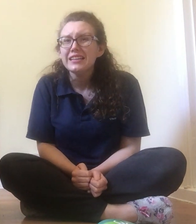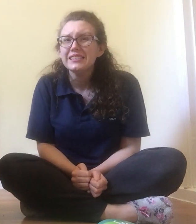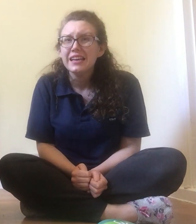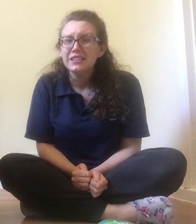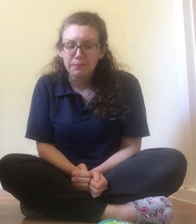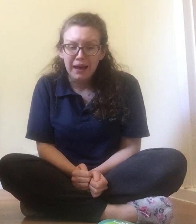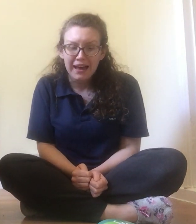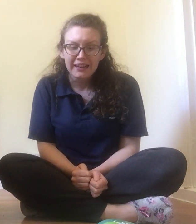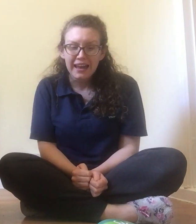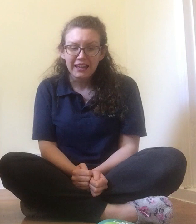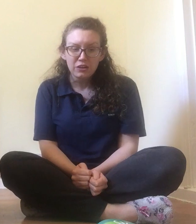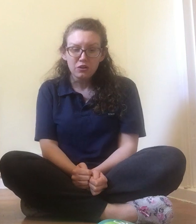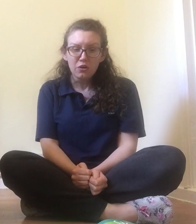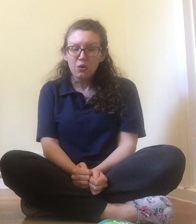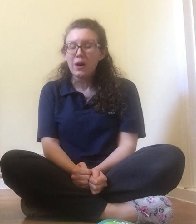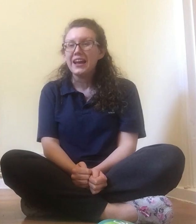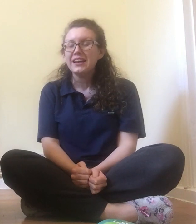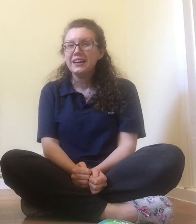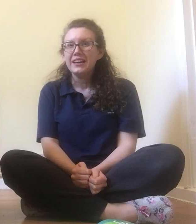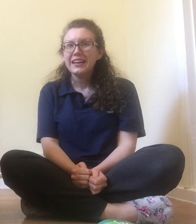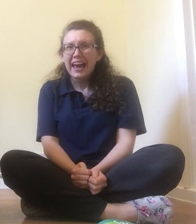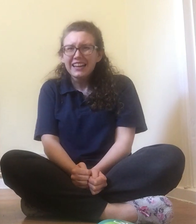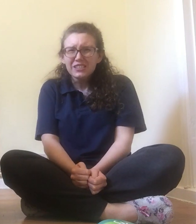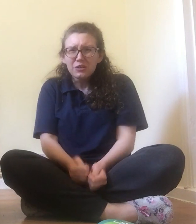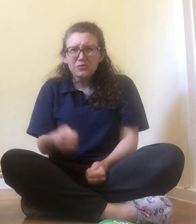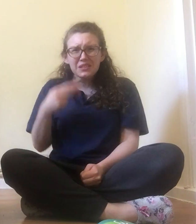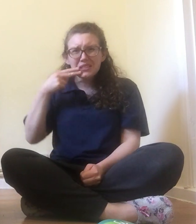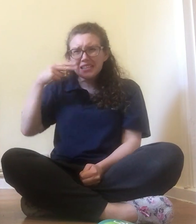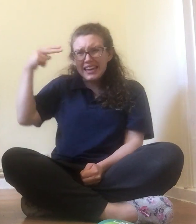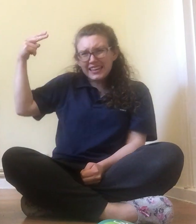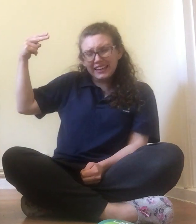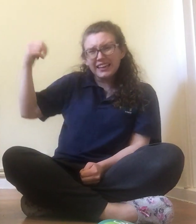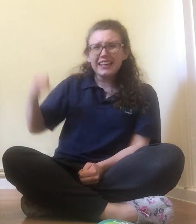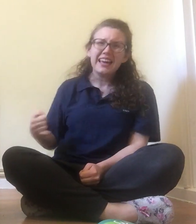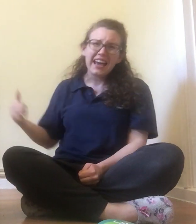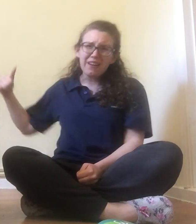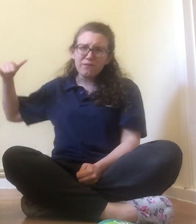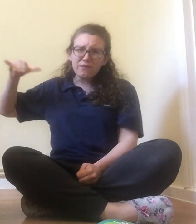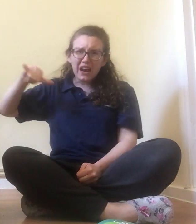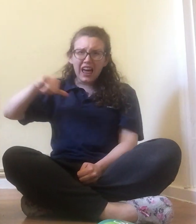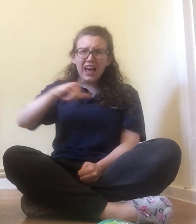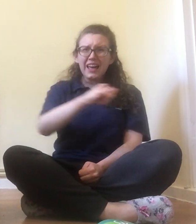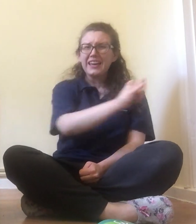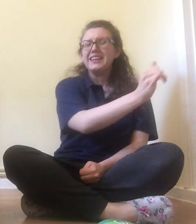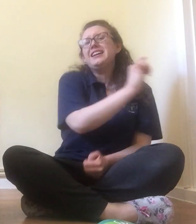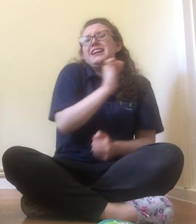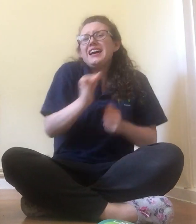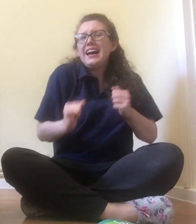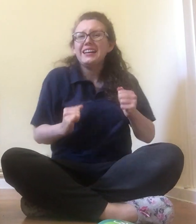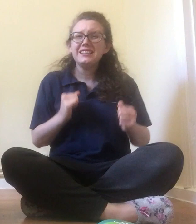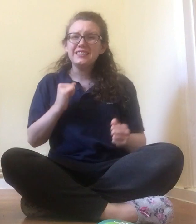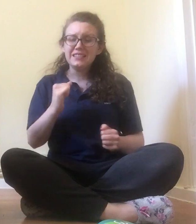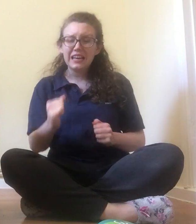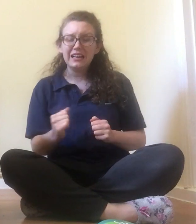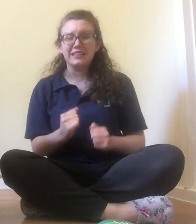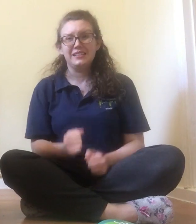Greece, Japan and Norway. Cats who sing and fly and